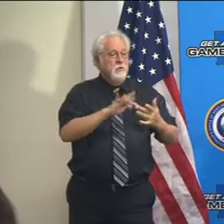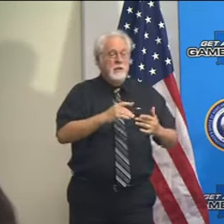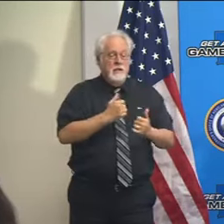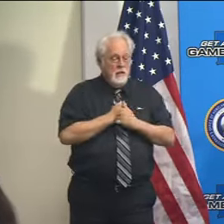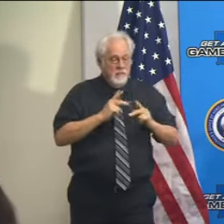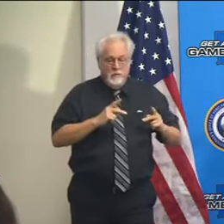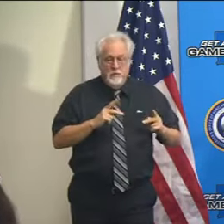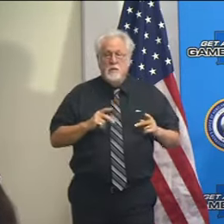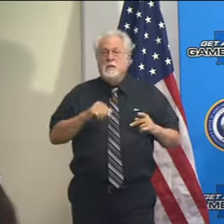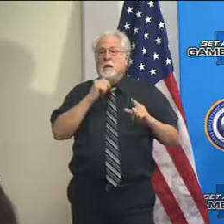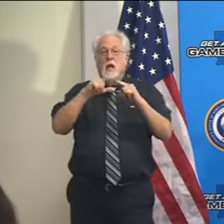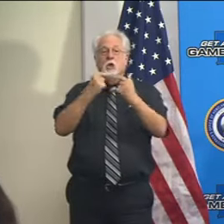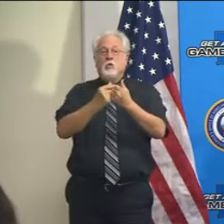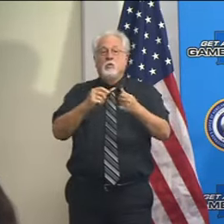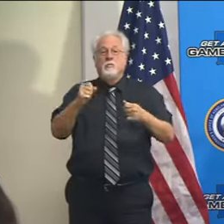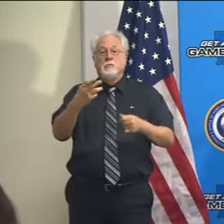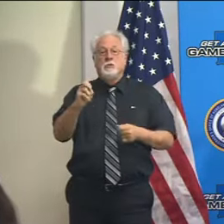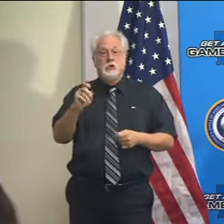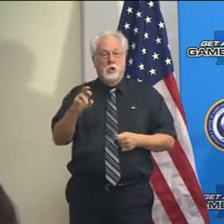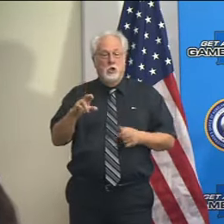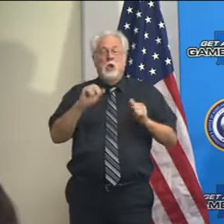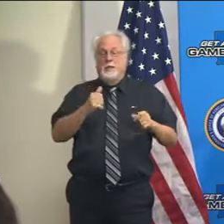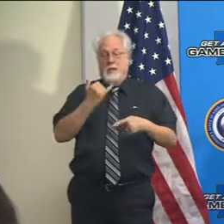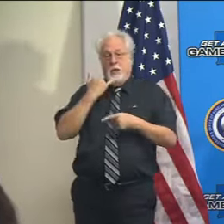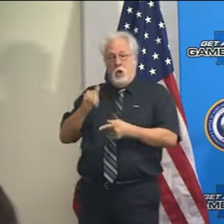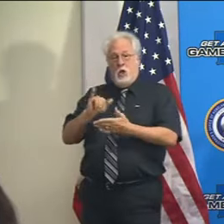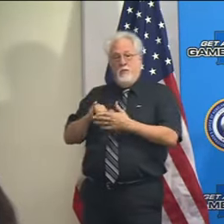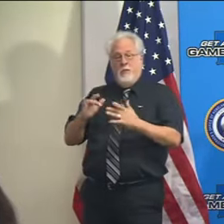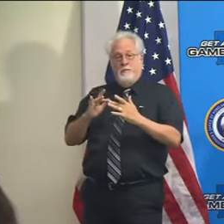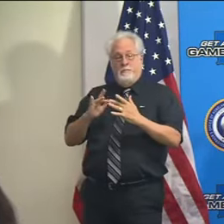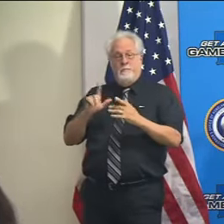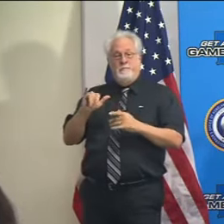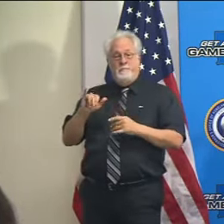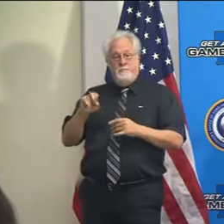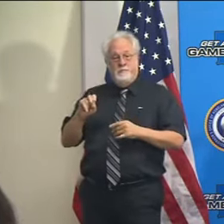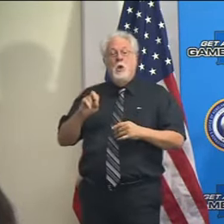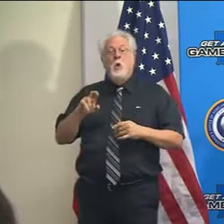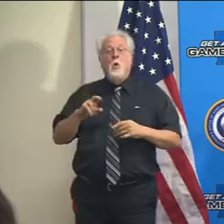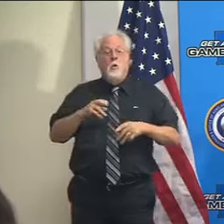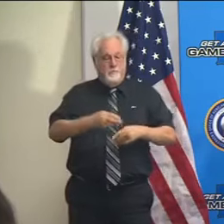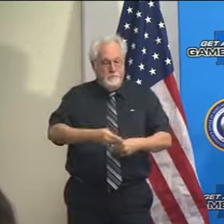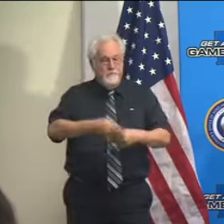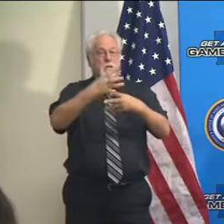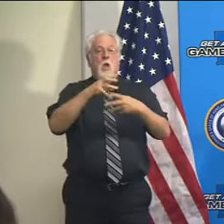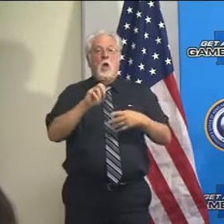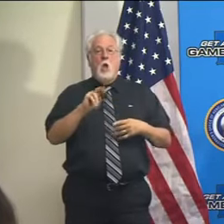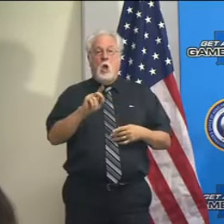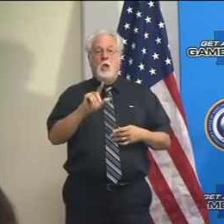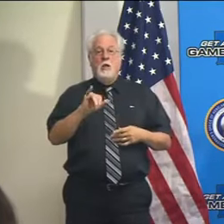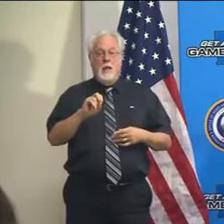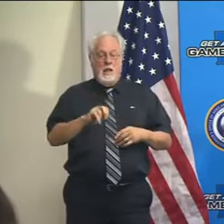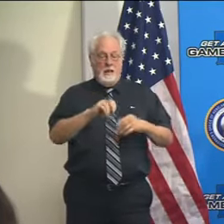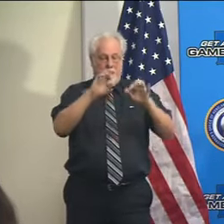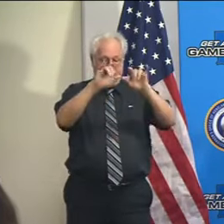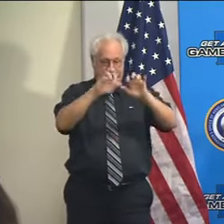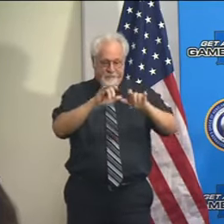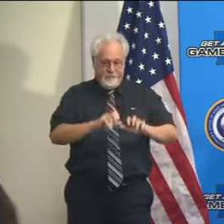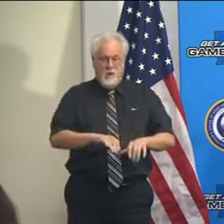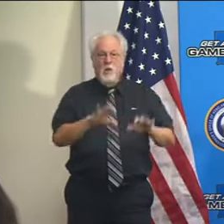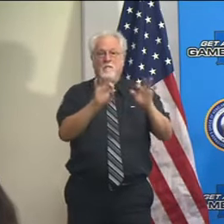in a non-congregate shelter can call the connect line, or they can go online and fill out a form.